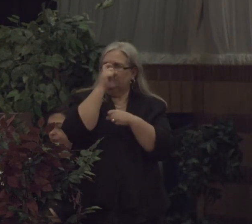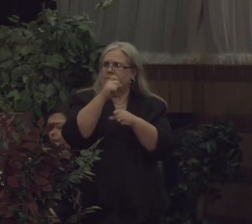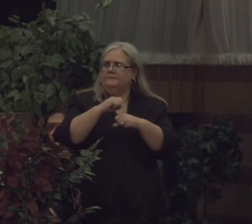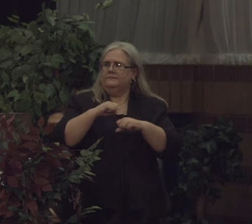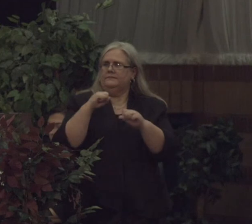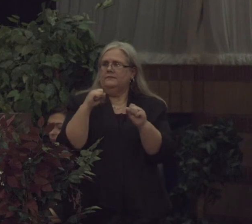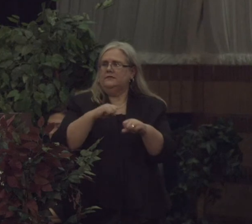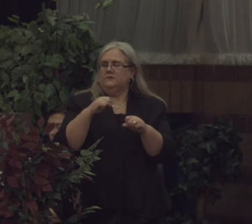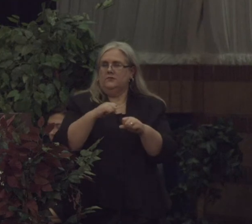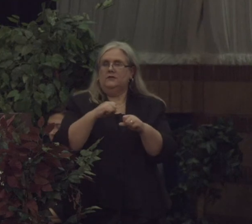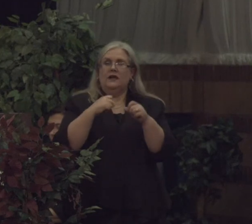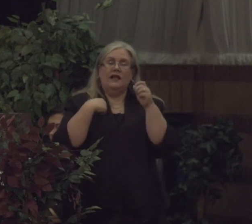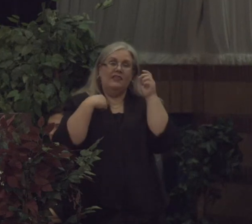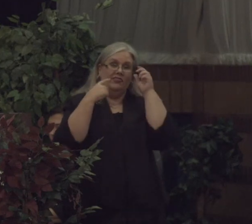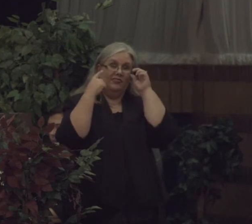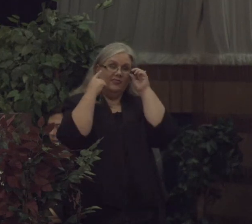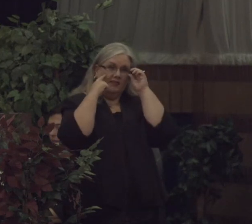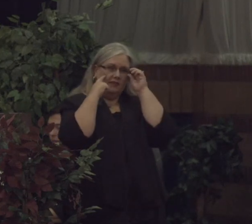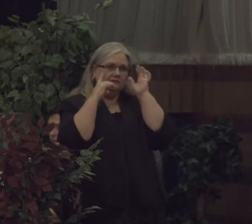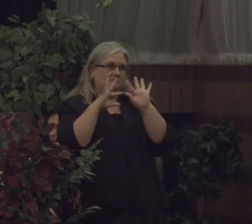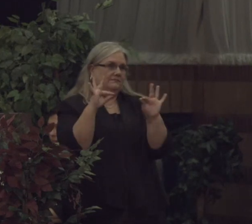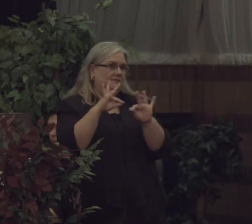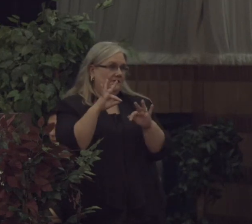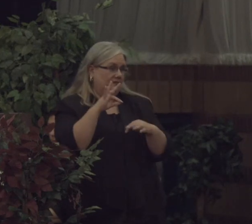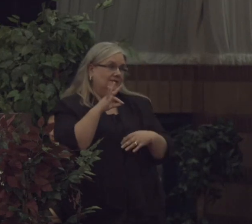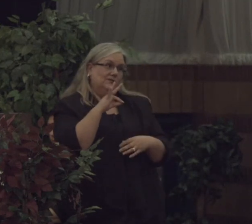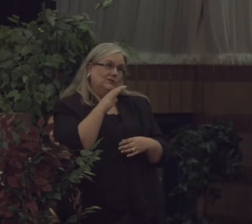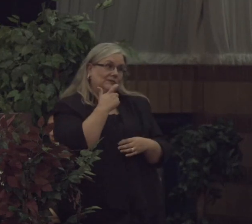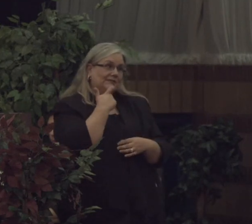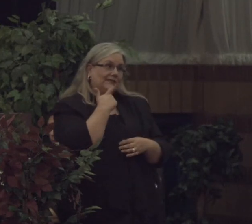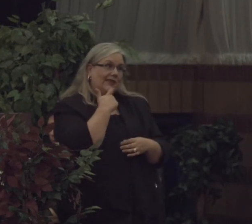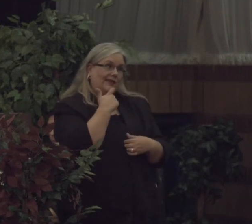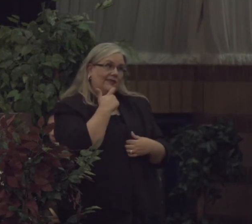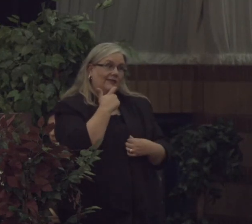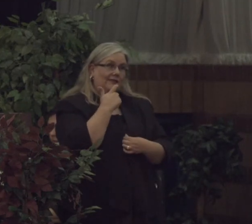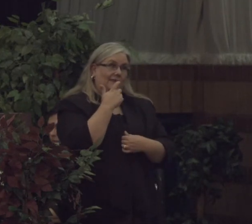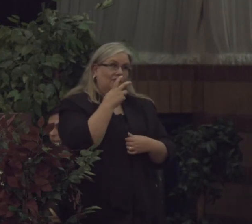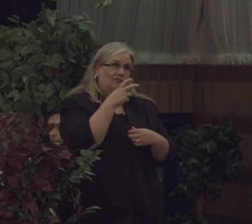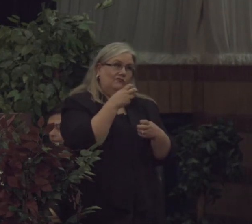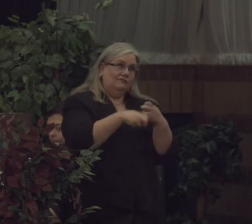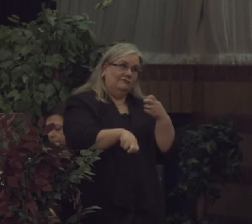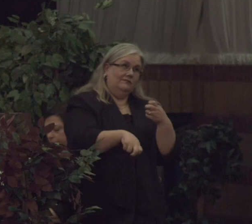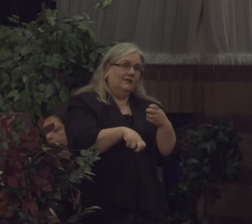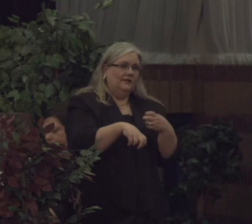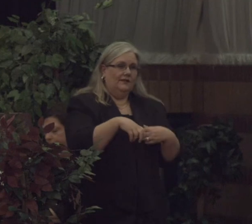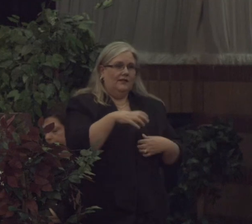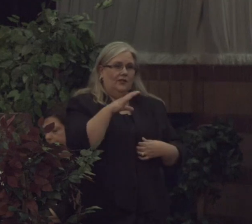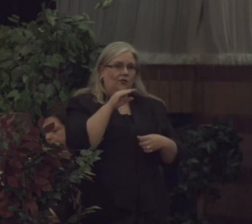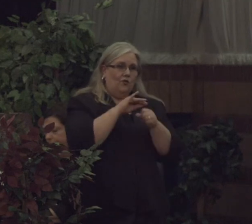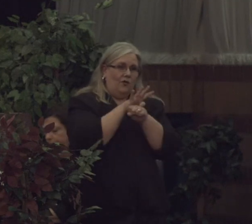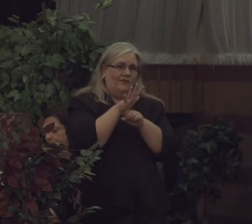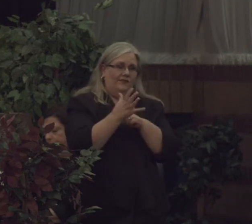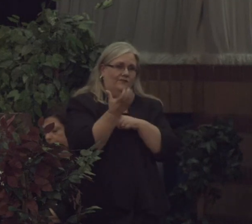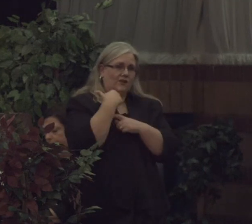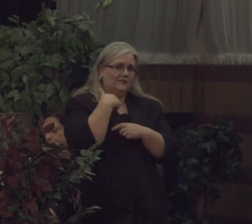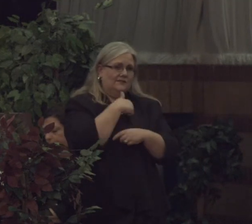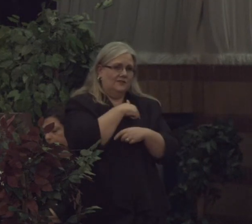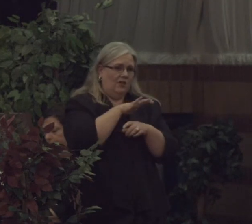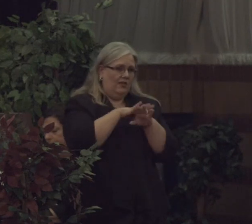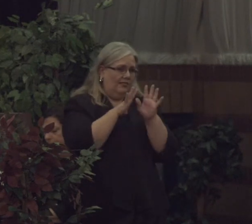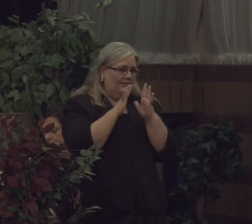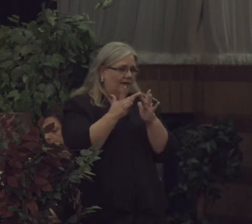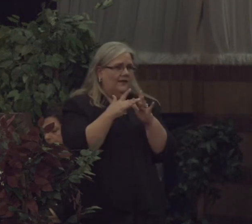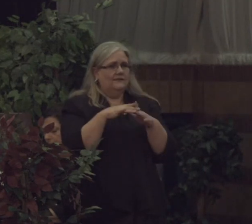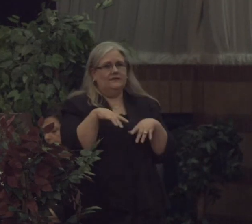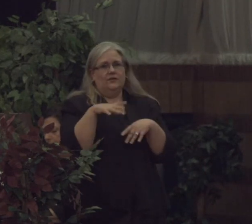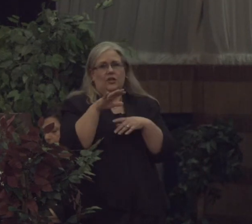I think it's an understatement to say our school experience has been rocky. From COVID forcing us online and separating us, to Hurricane Ida ripping